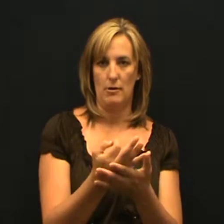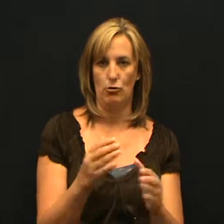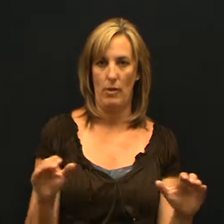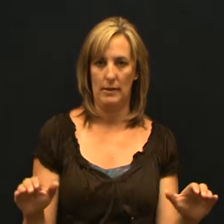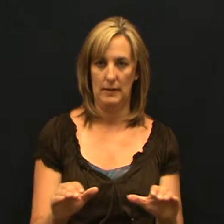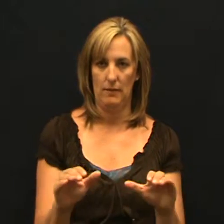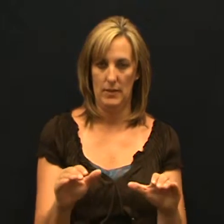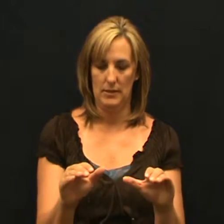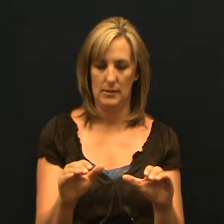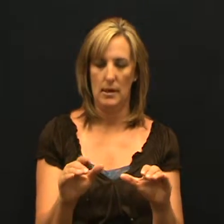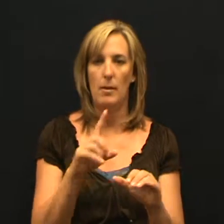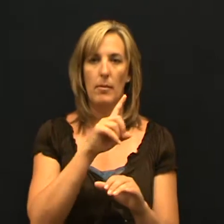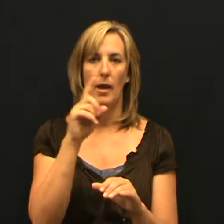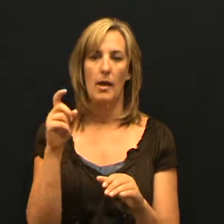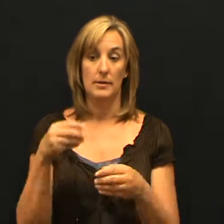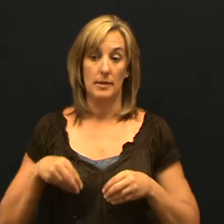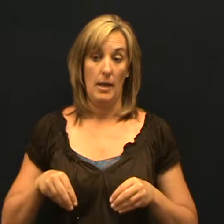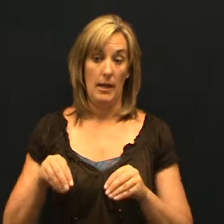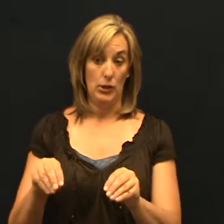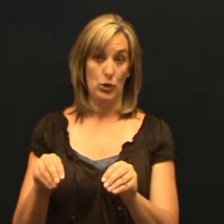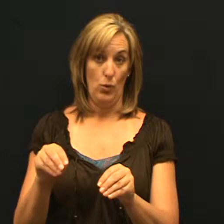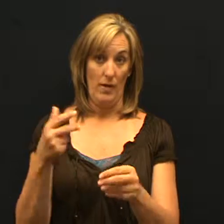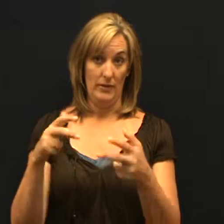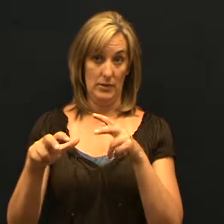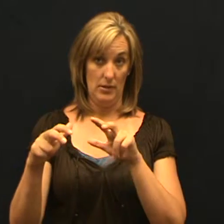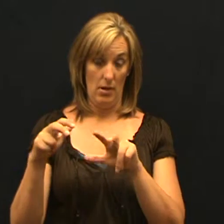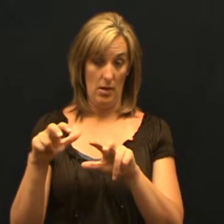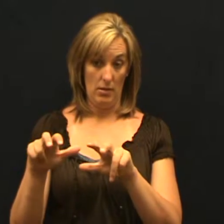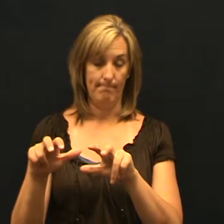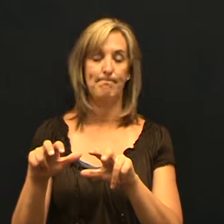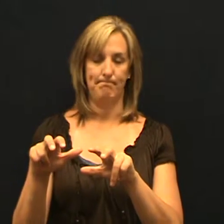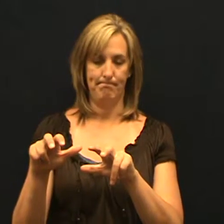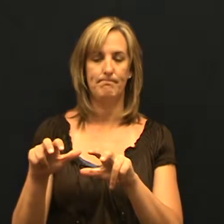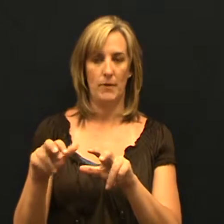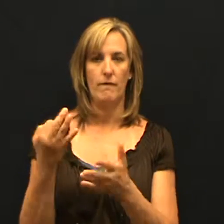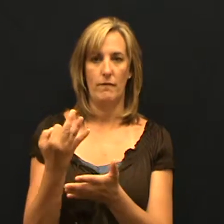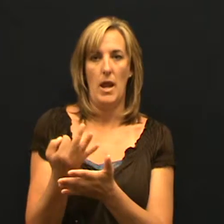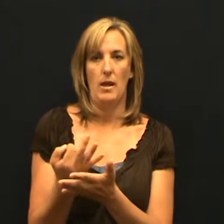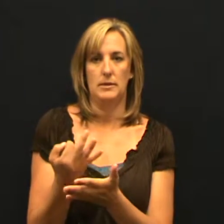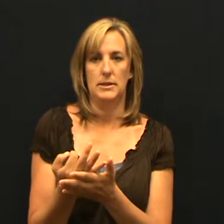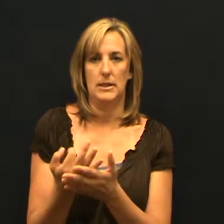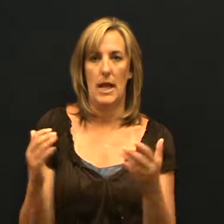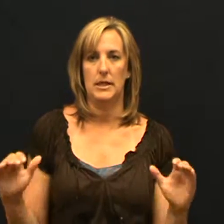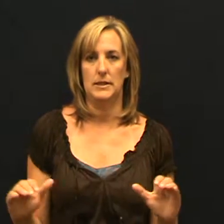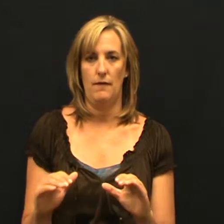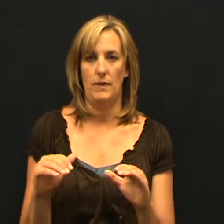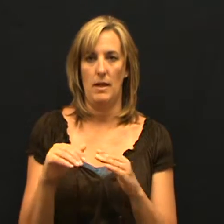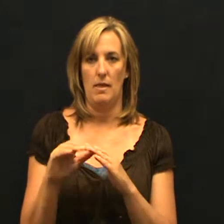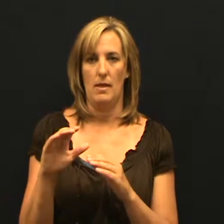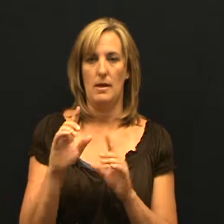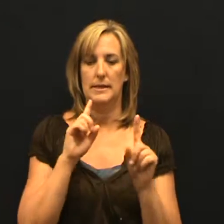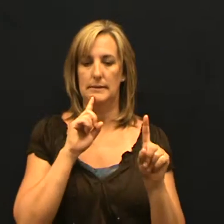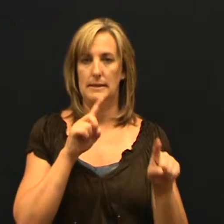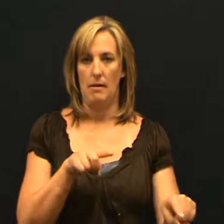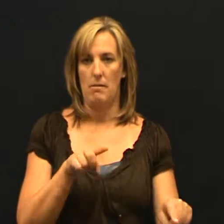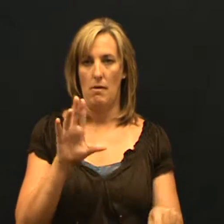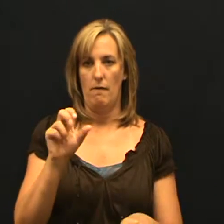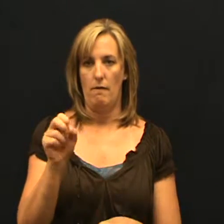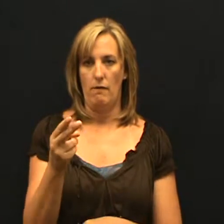of stock is also a financing activity in the statement of cash flows. This chart